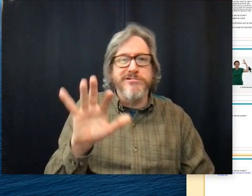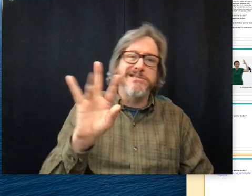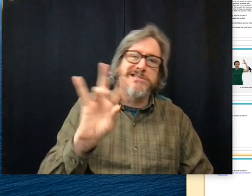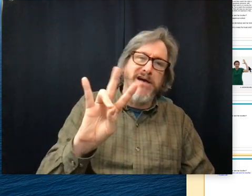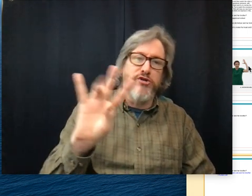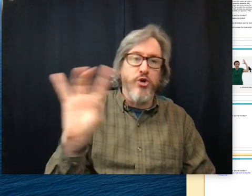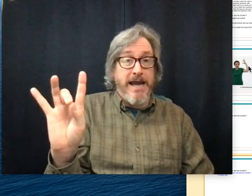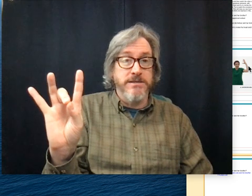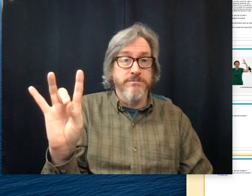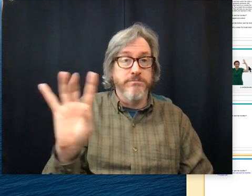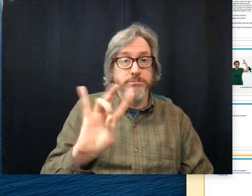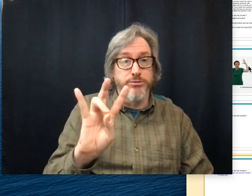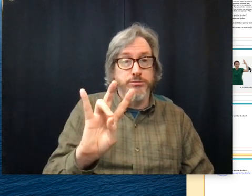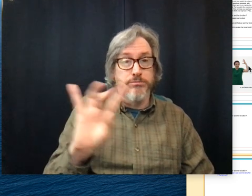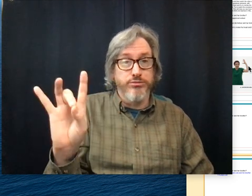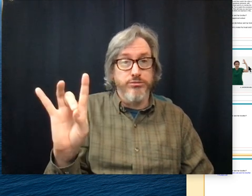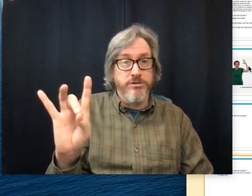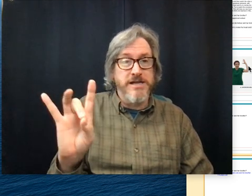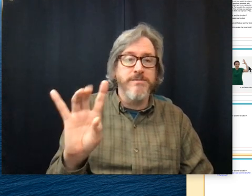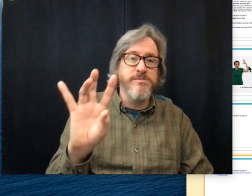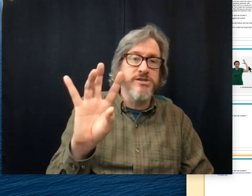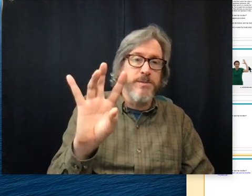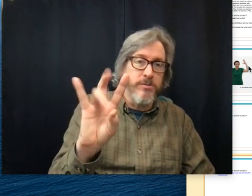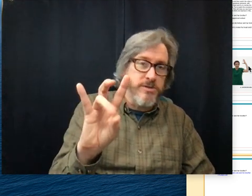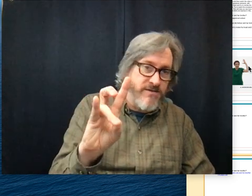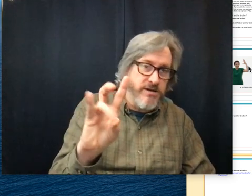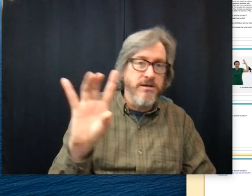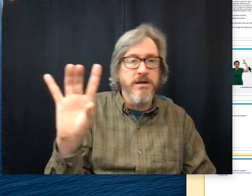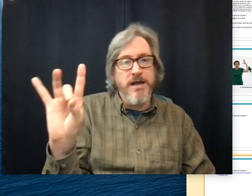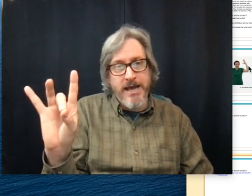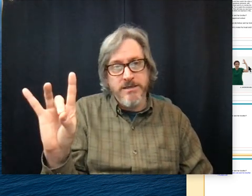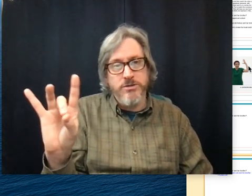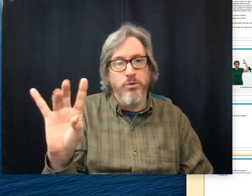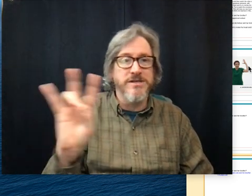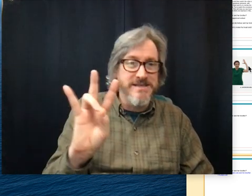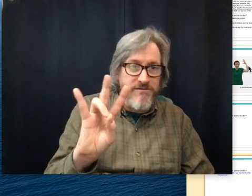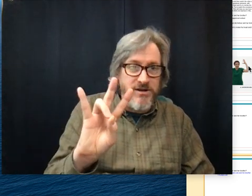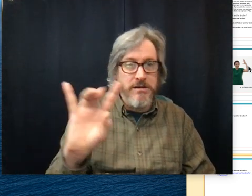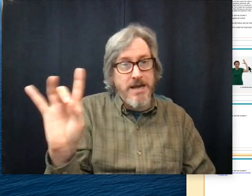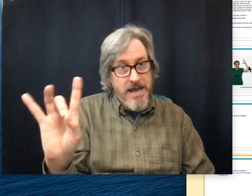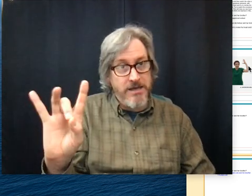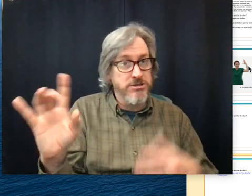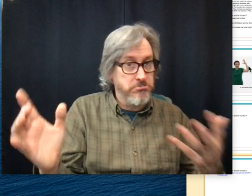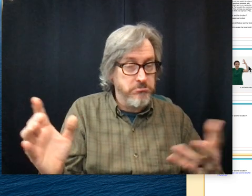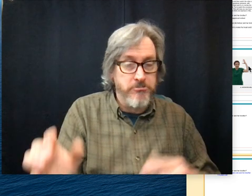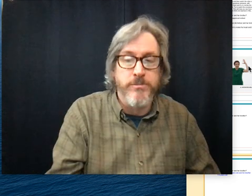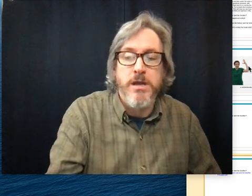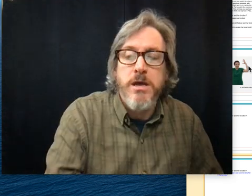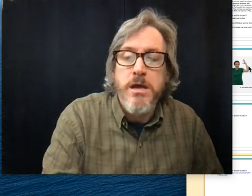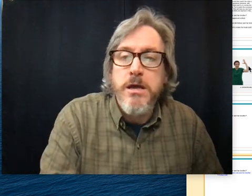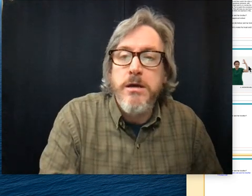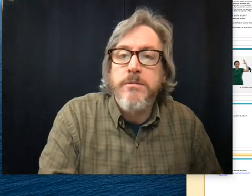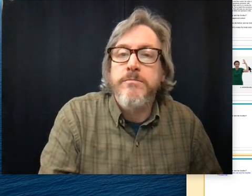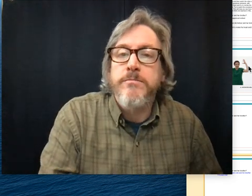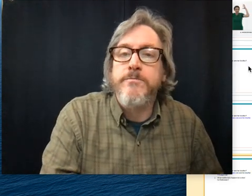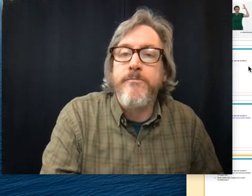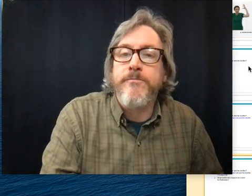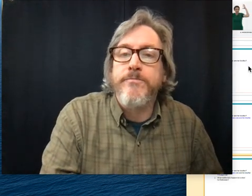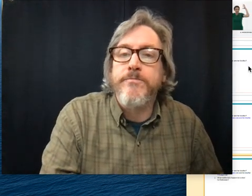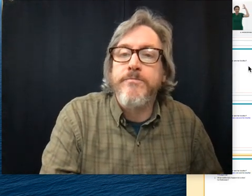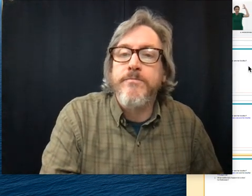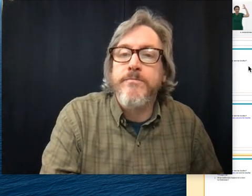and 7 or 8. And sometimes you'll see people do 7, 8 or 7, 8.